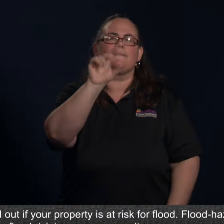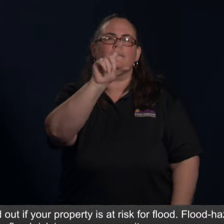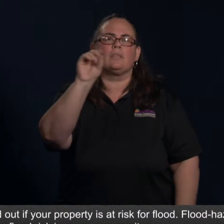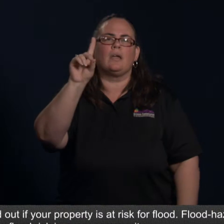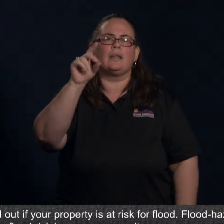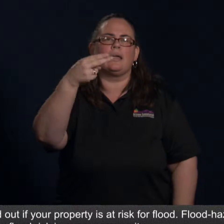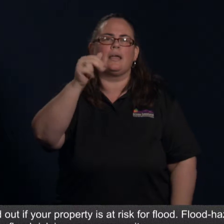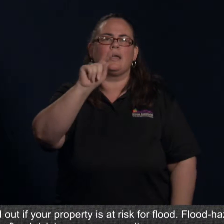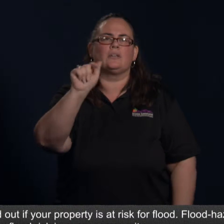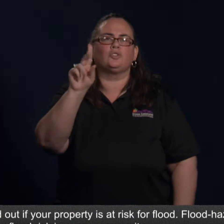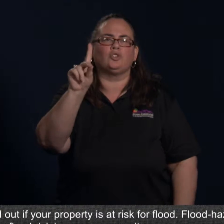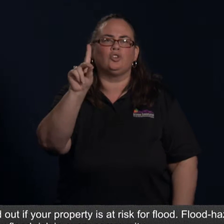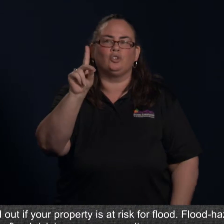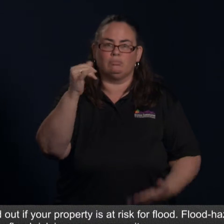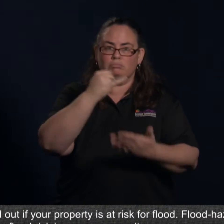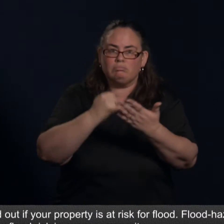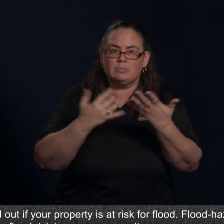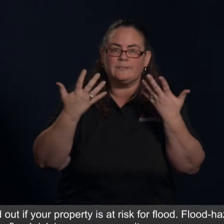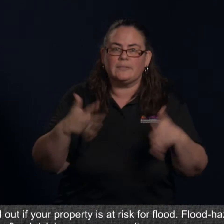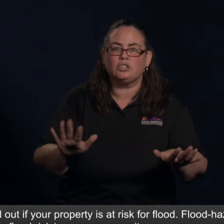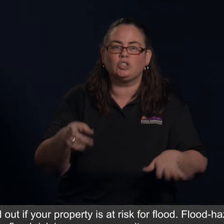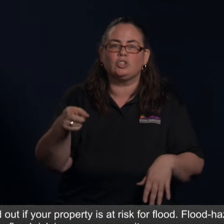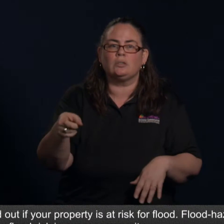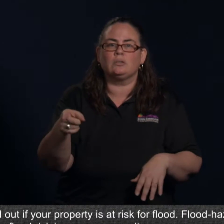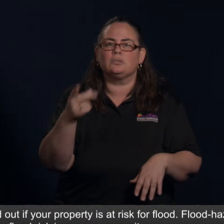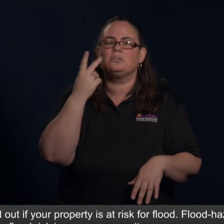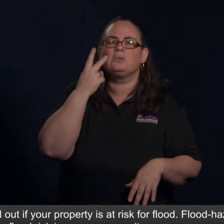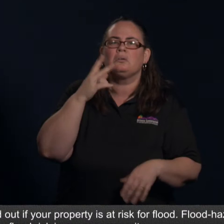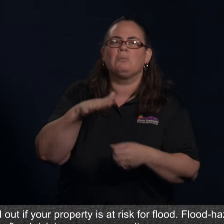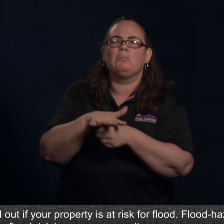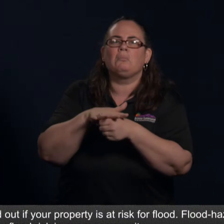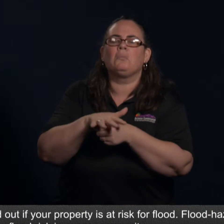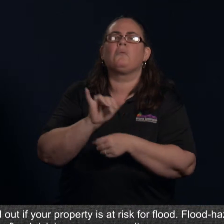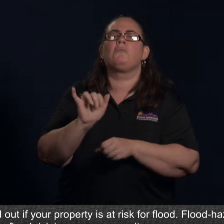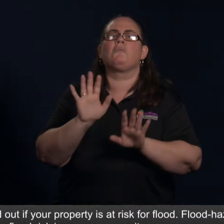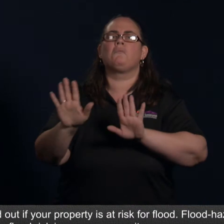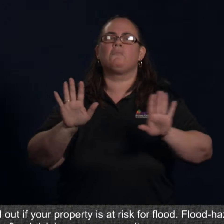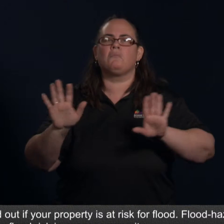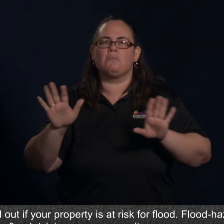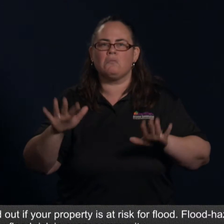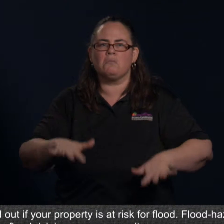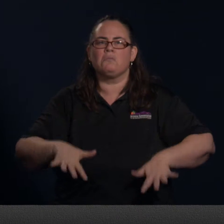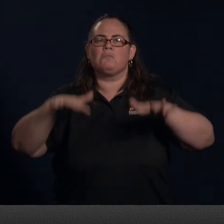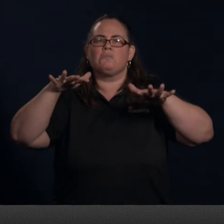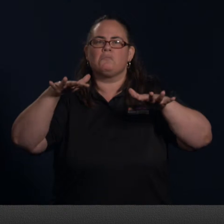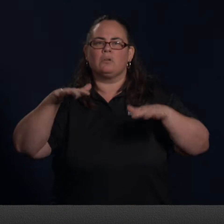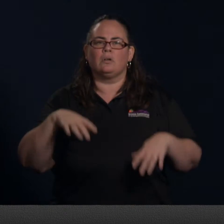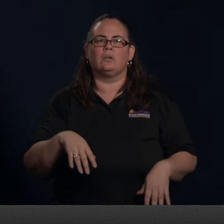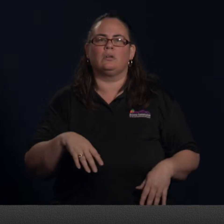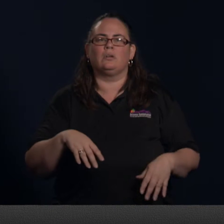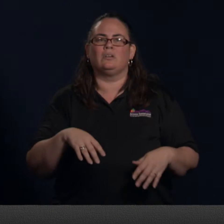Flood hazard maps have been created to show flood risk in every community.